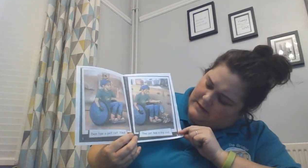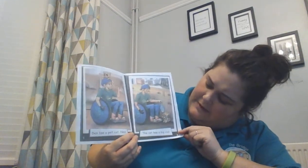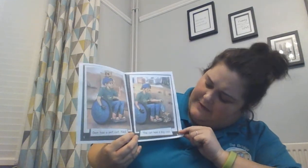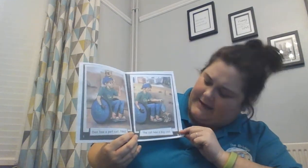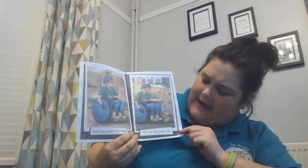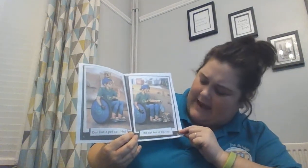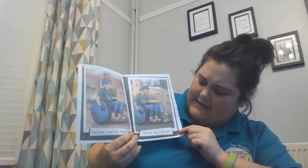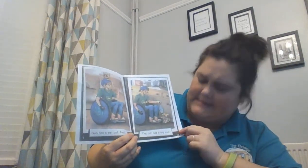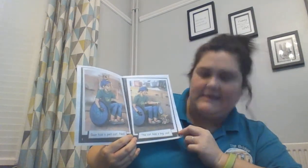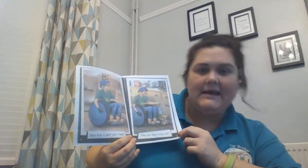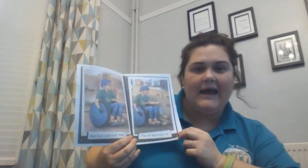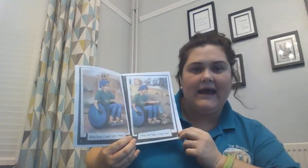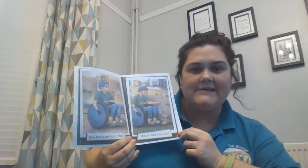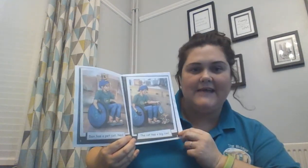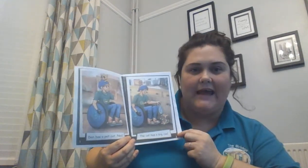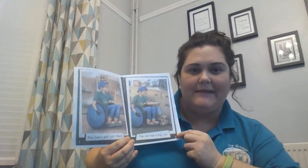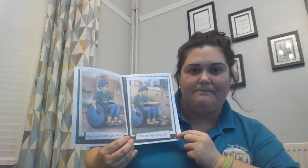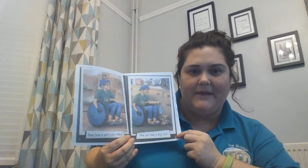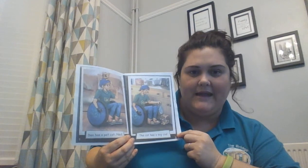The cat has a big